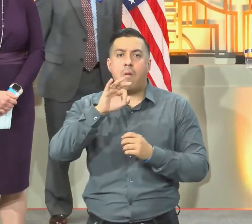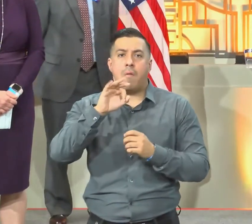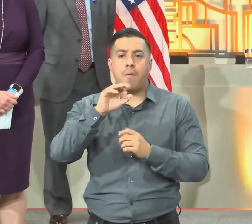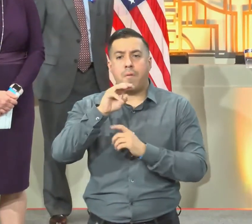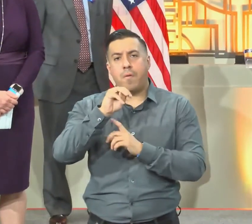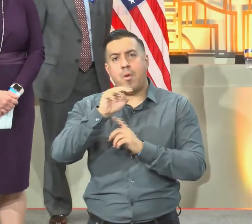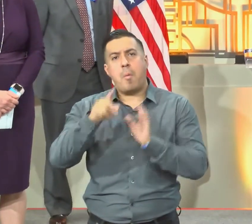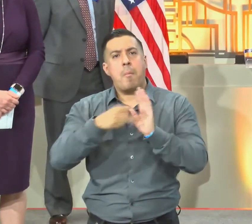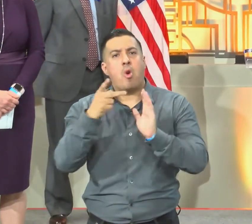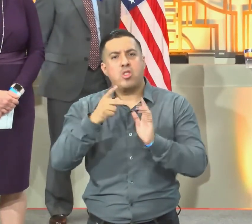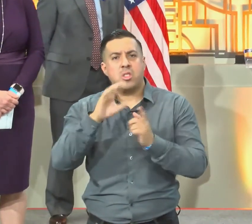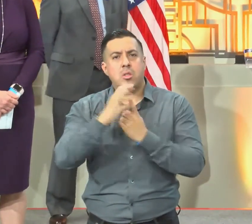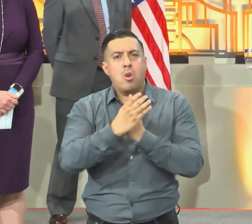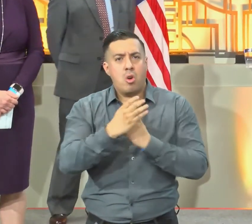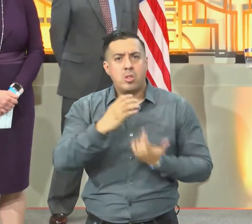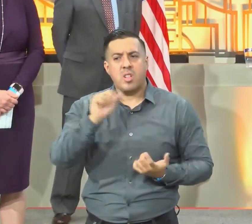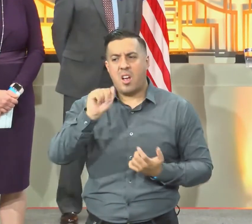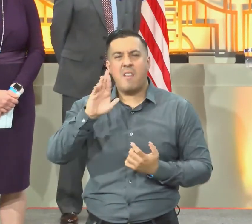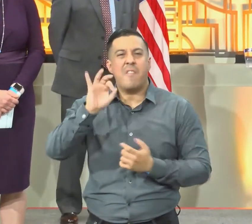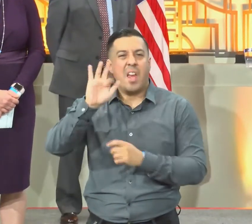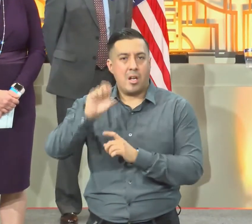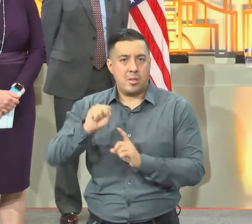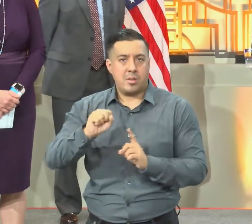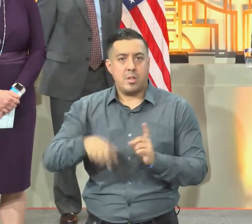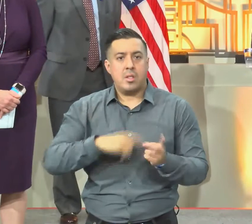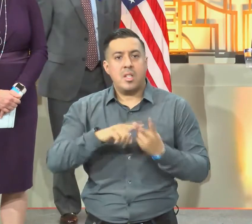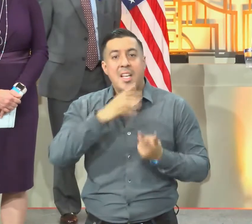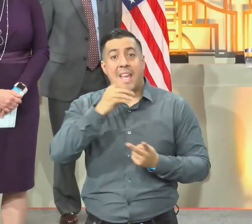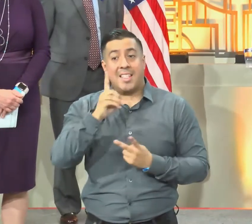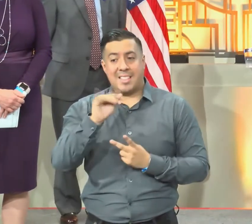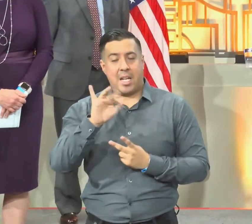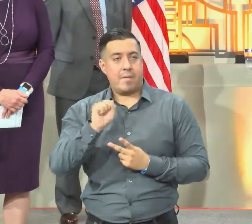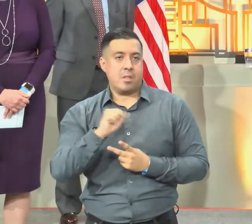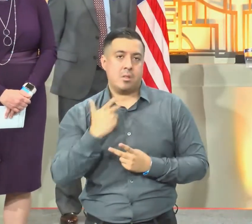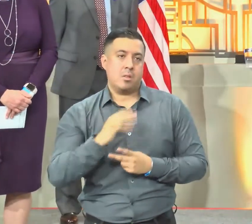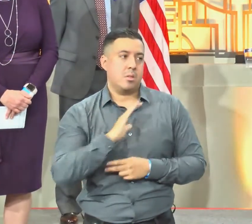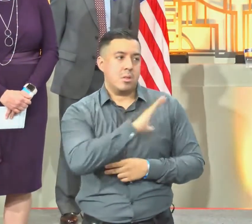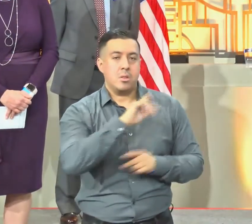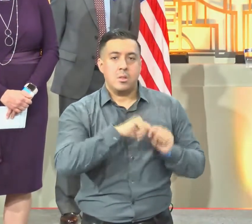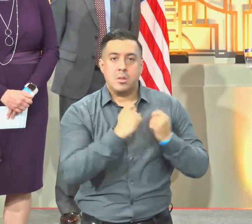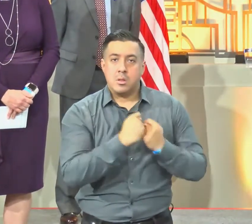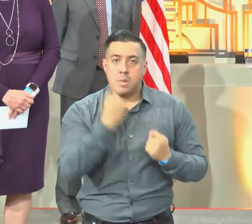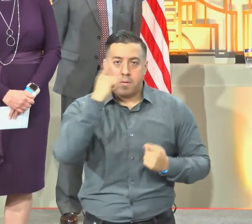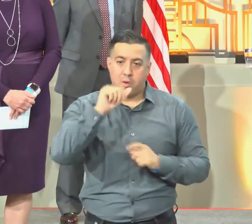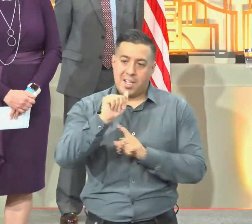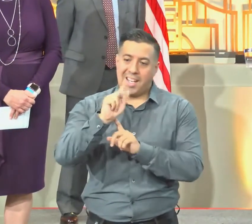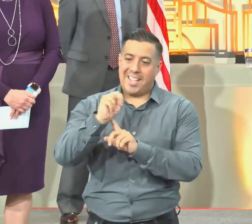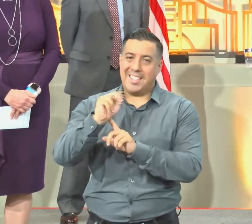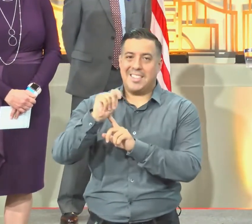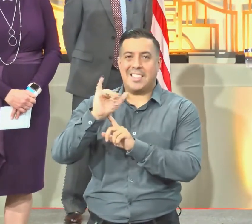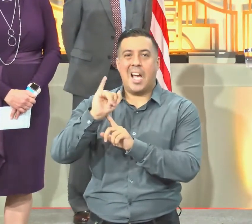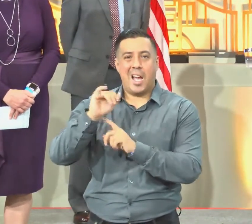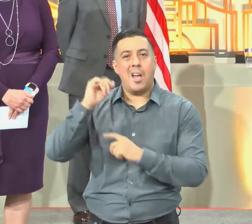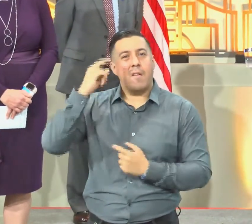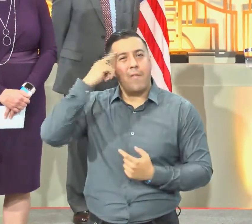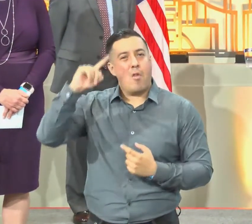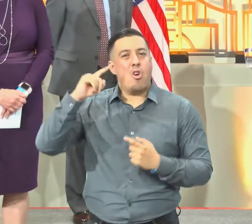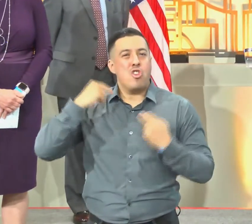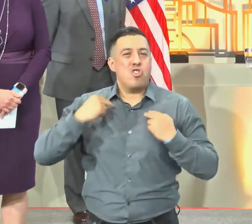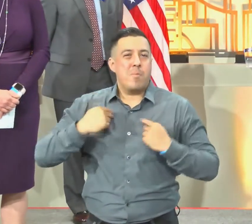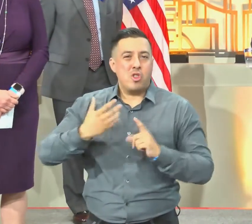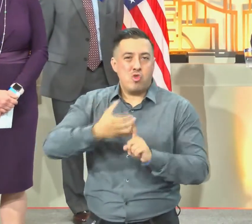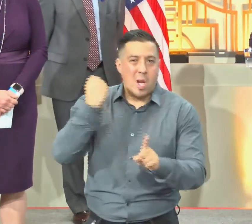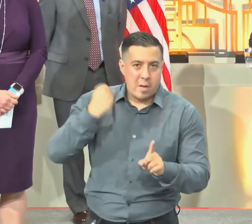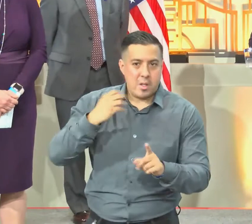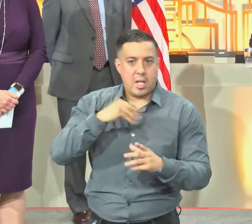us. And to Mino Patel Davis and her great team at the Mayor's Office of Anti-Human Trafficking and Domestic Violence for including